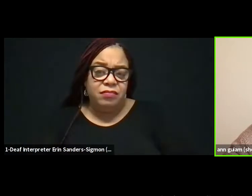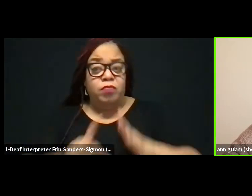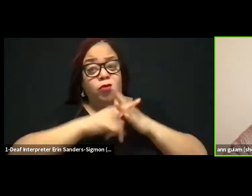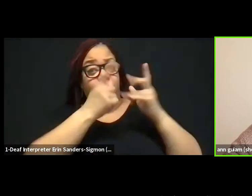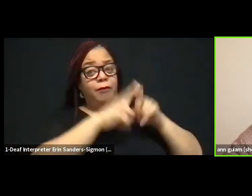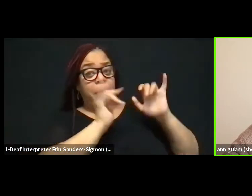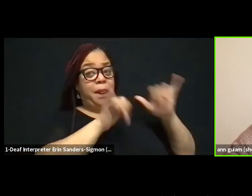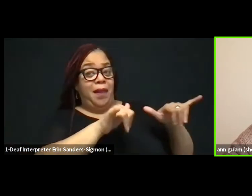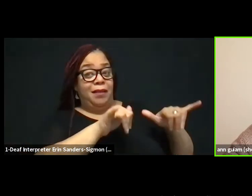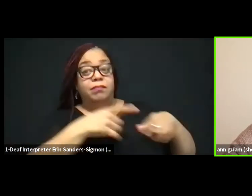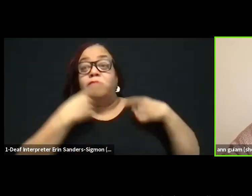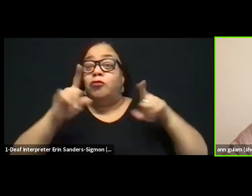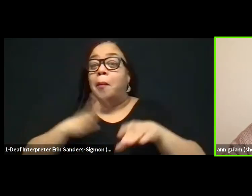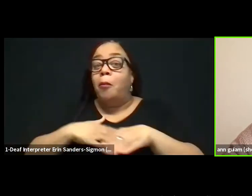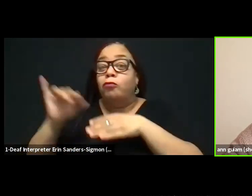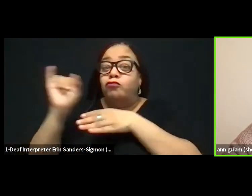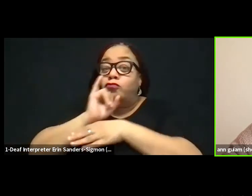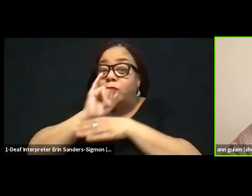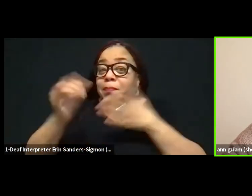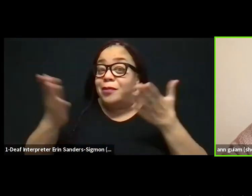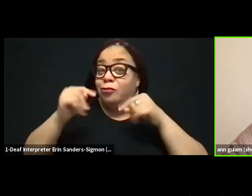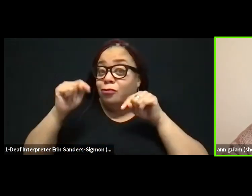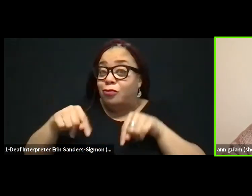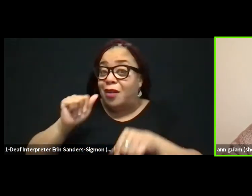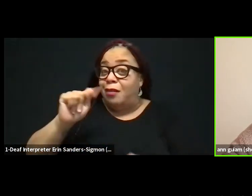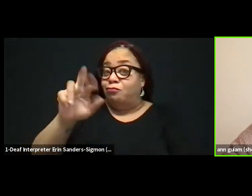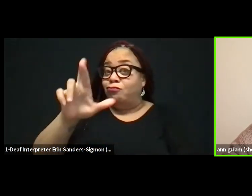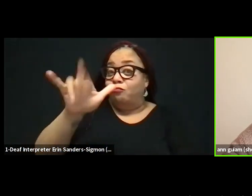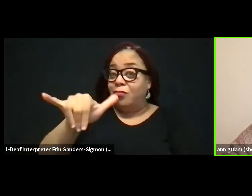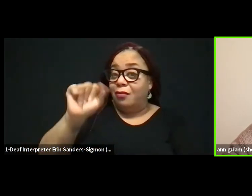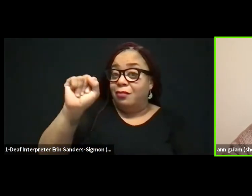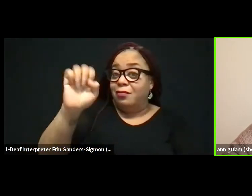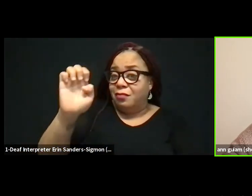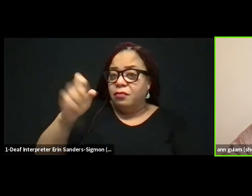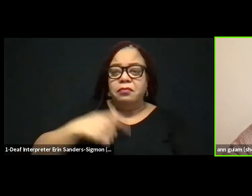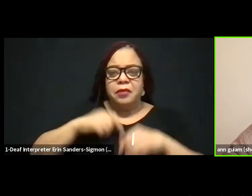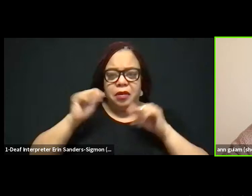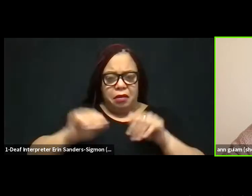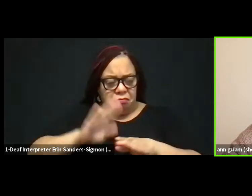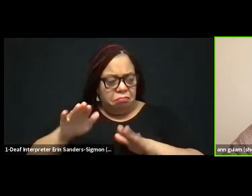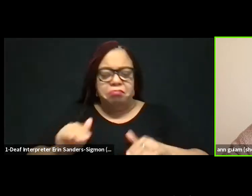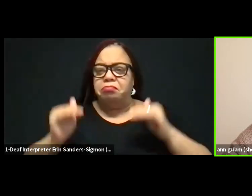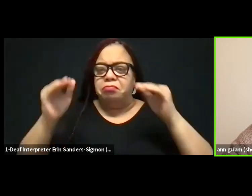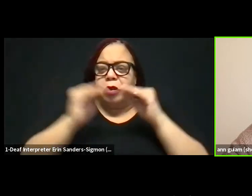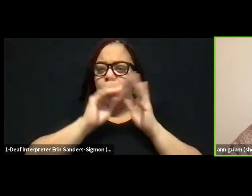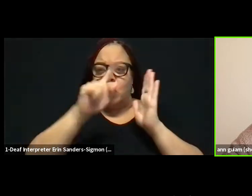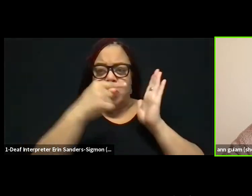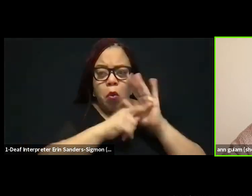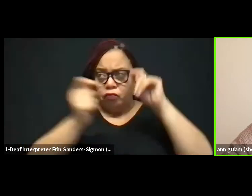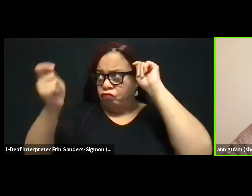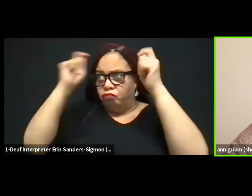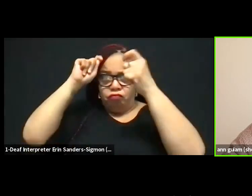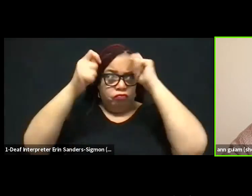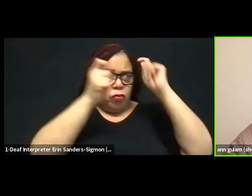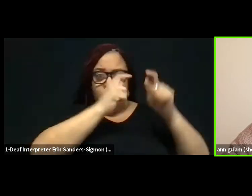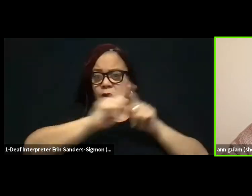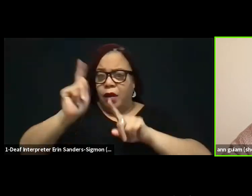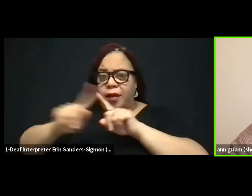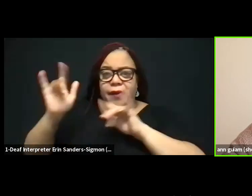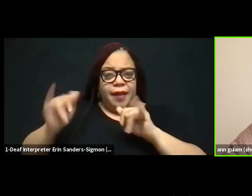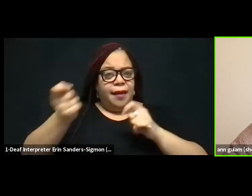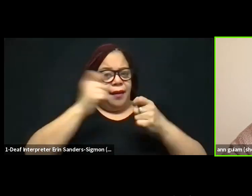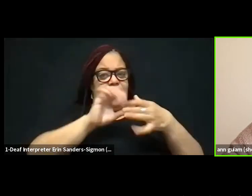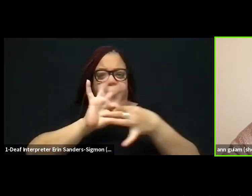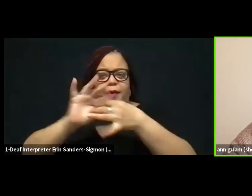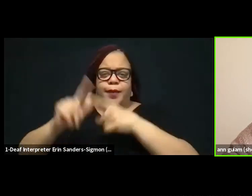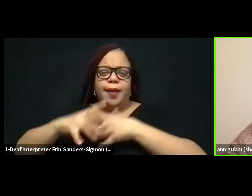lot of student advocacy by representing my high school and RISE itself in the district local